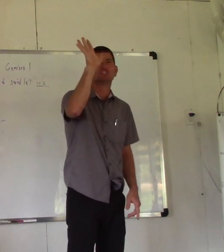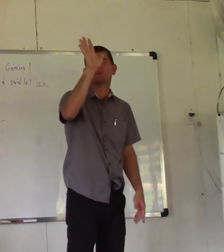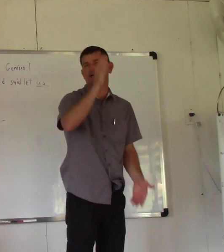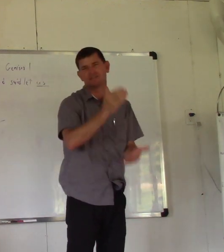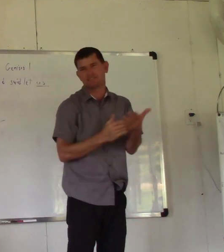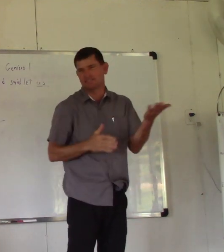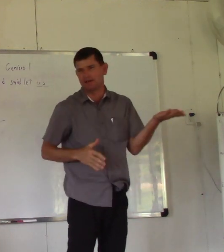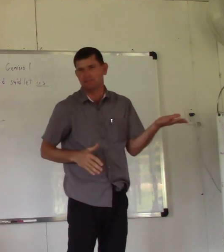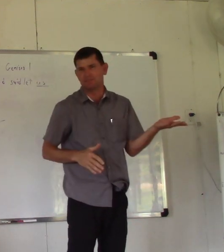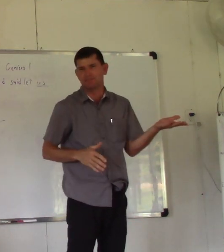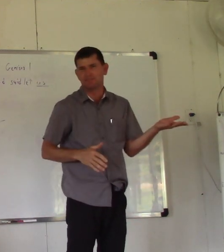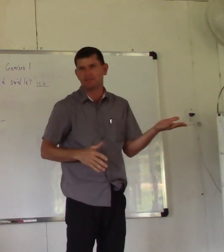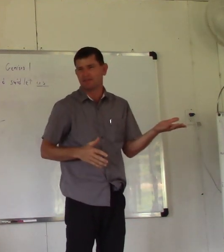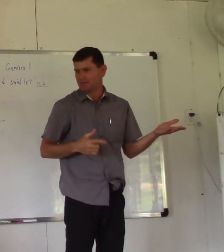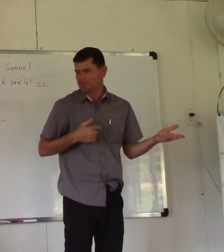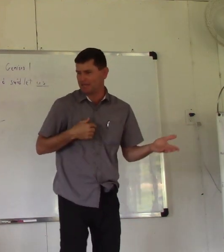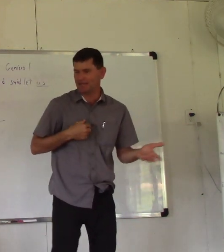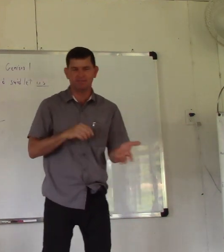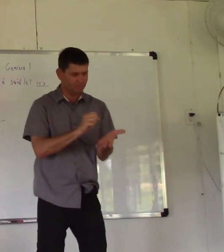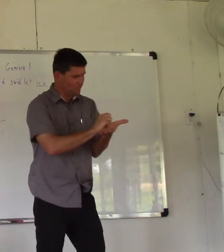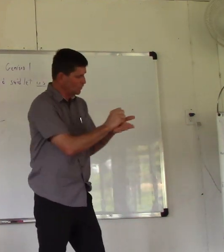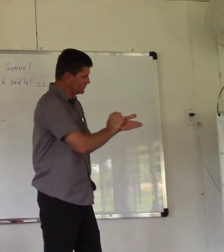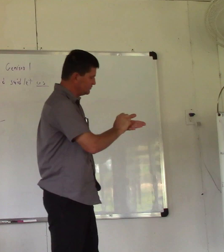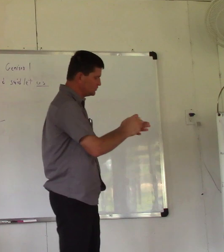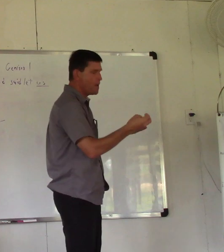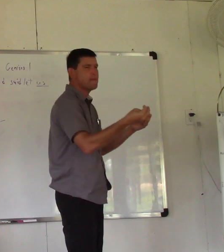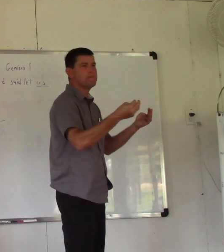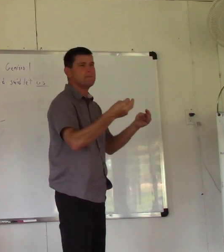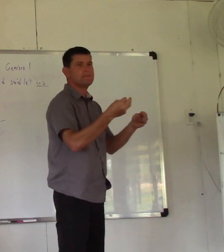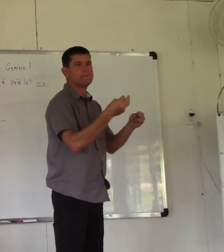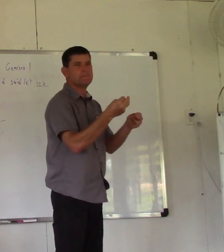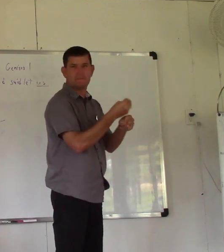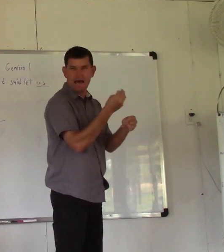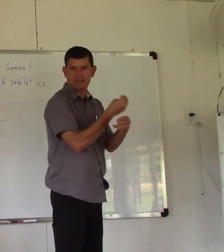smart. Some. Me, books. Math.